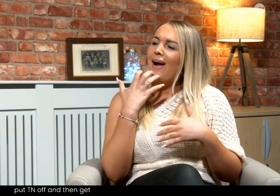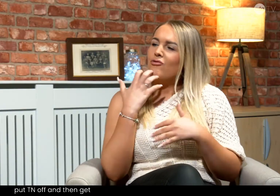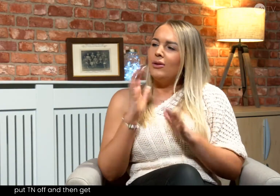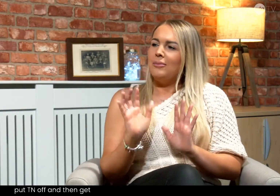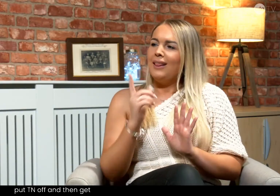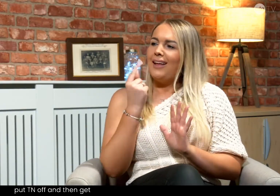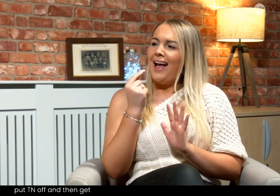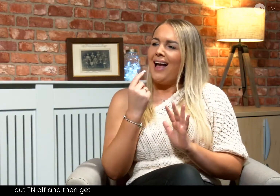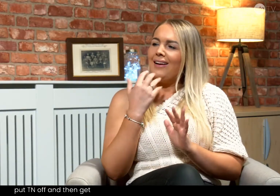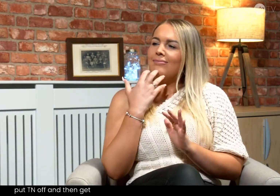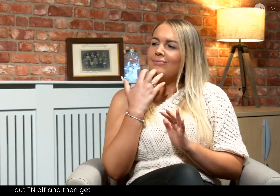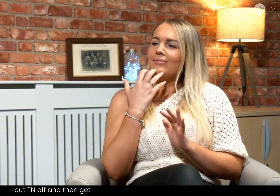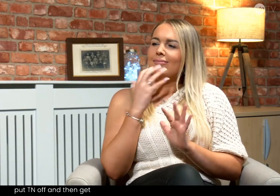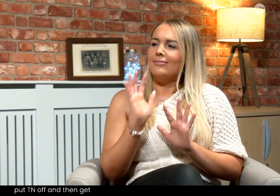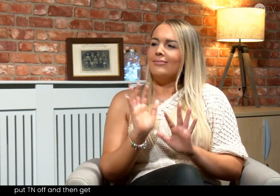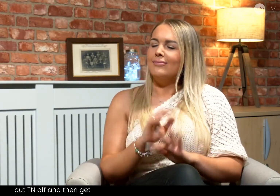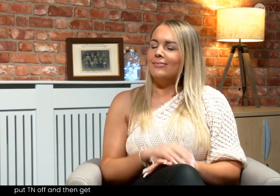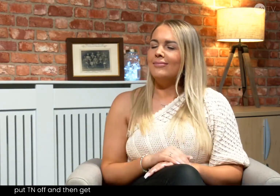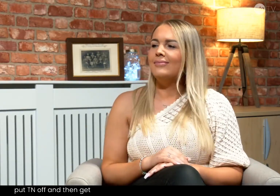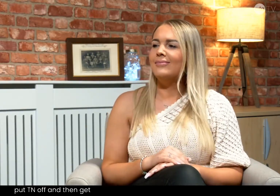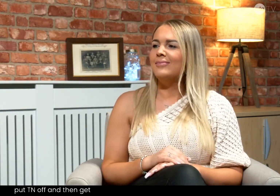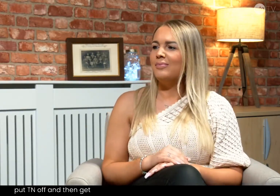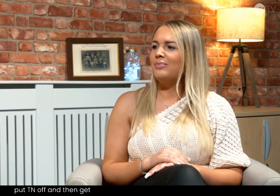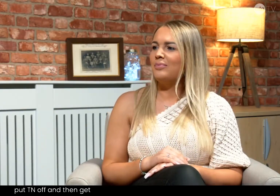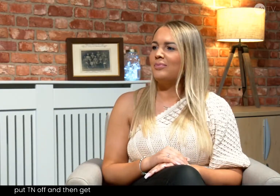Yes, I mean, it was a bit sore, but it was bearable, definitely.